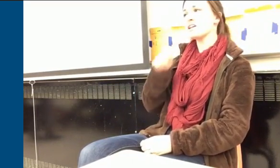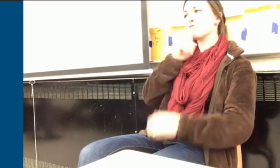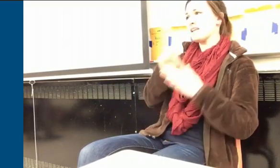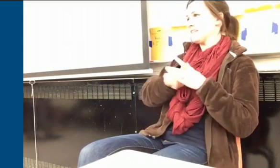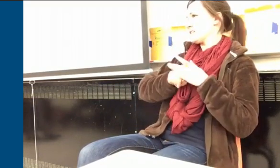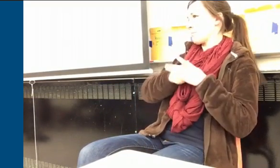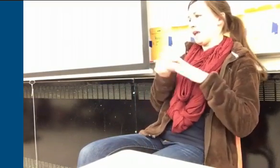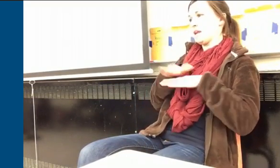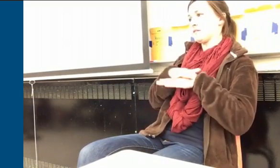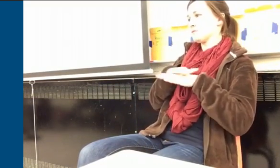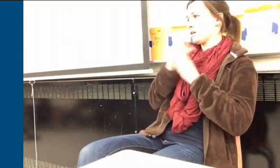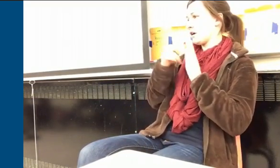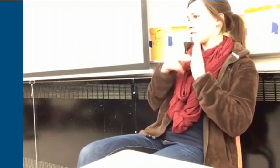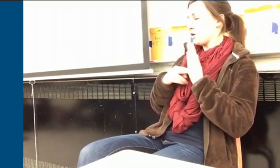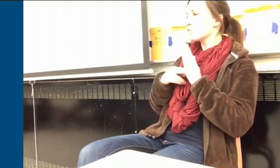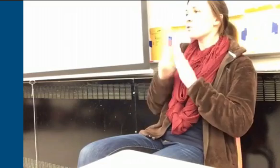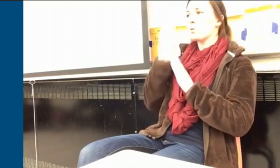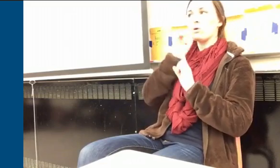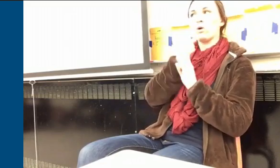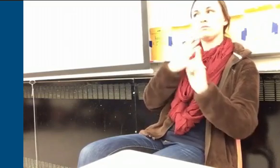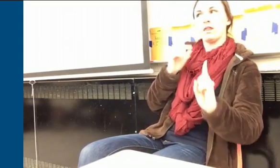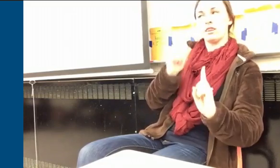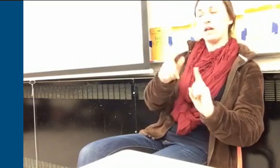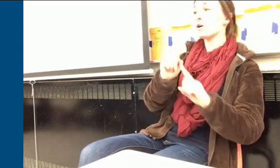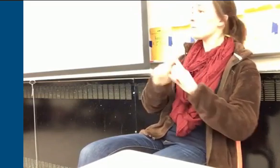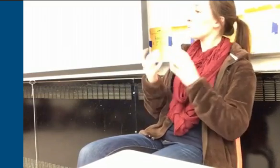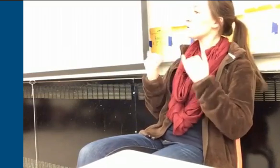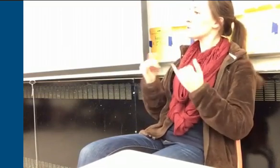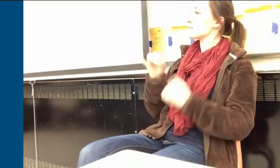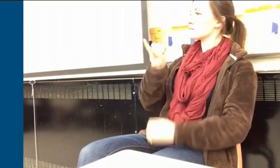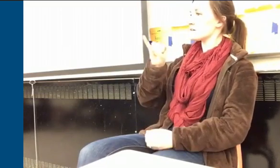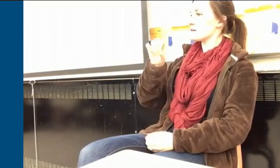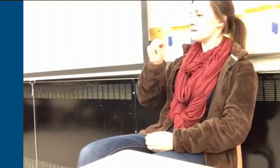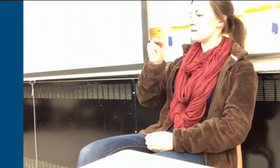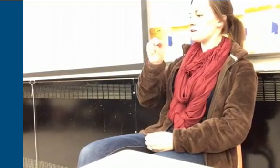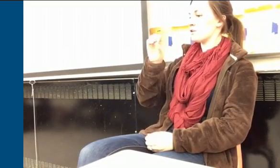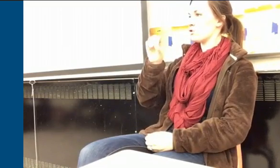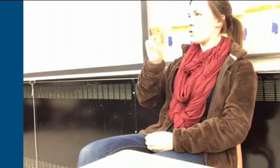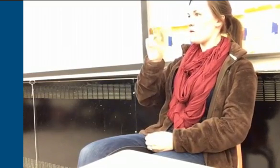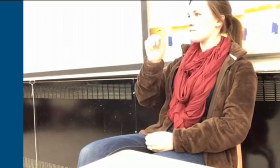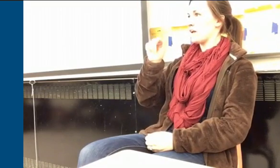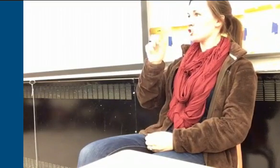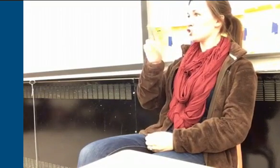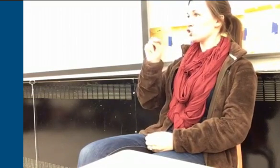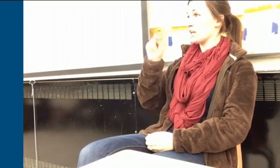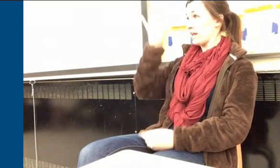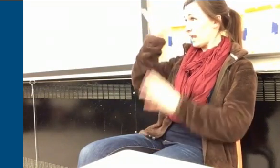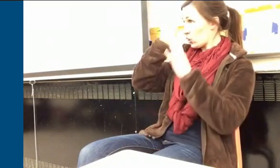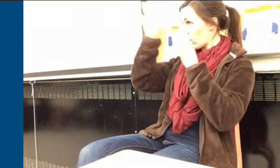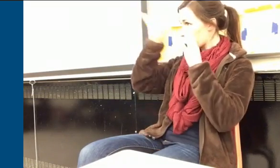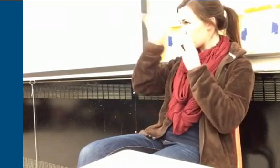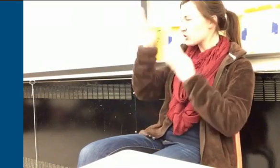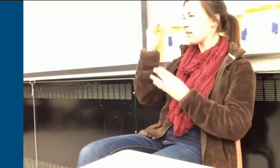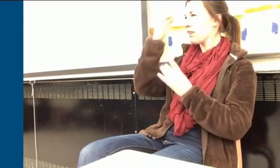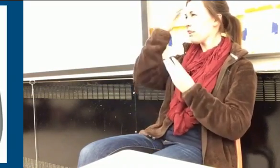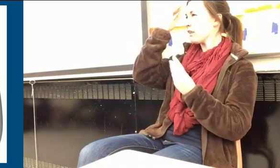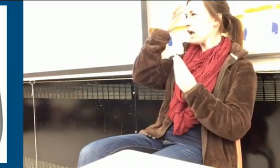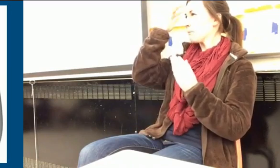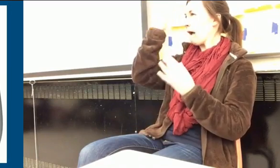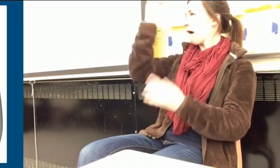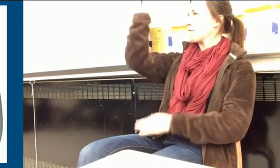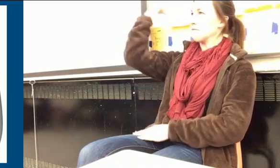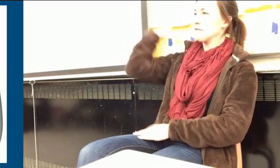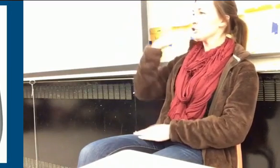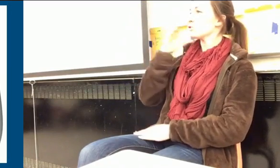as well just highlight it now. Now, when we talk about innovation, okay, I want you to pretend and go back to the olden days of